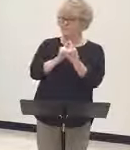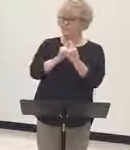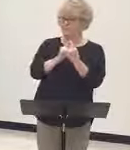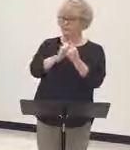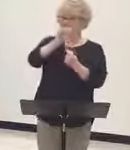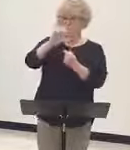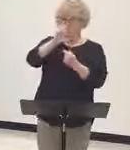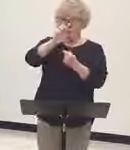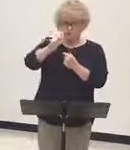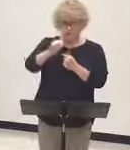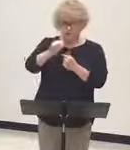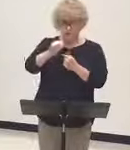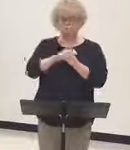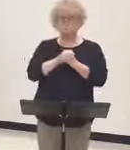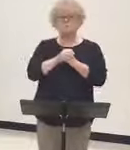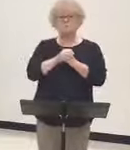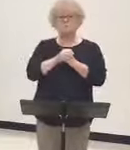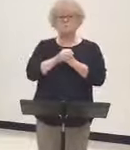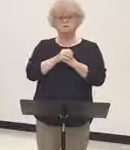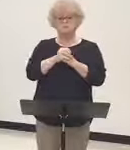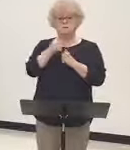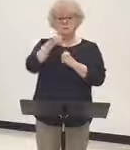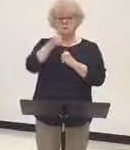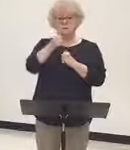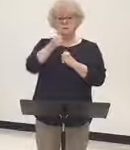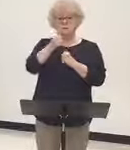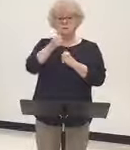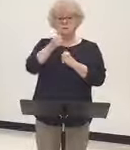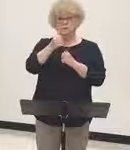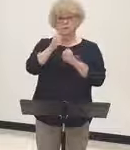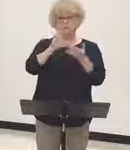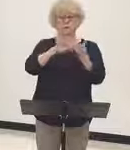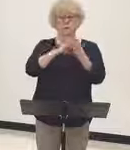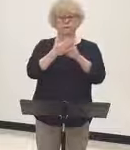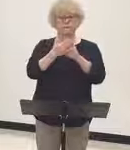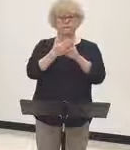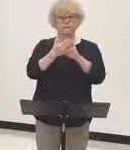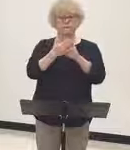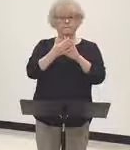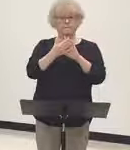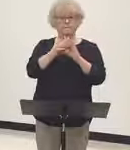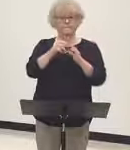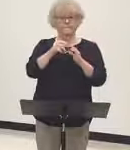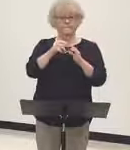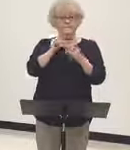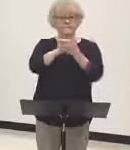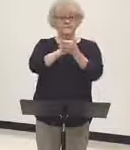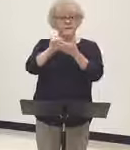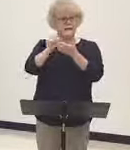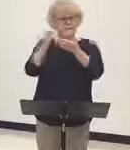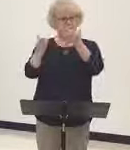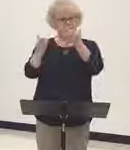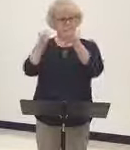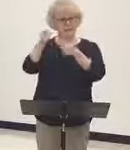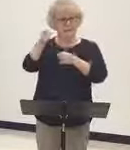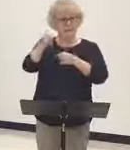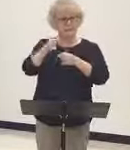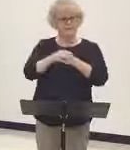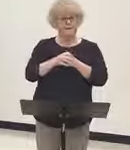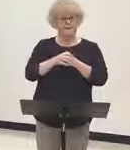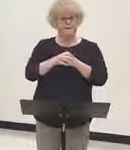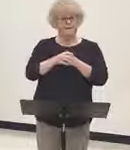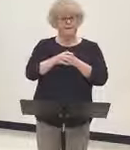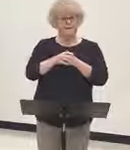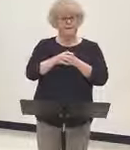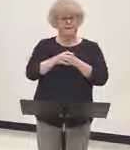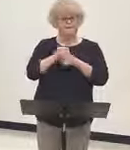a Jesuit who, in fact, is up for canonization. His cause to become a